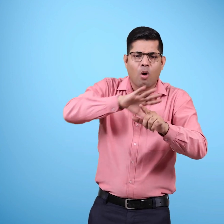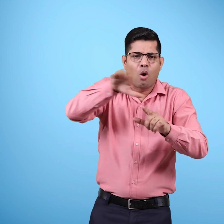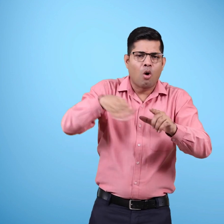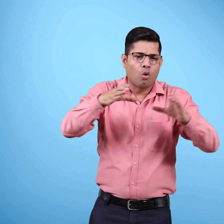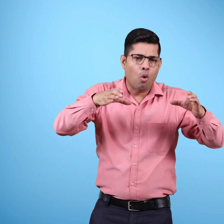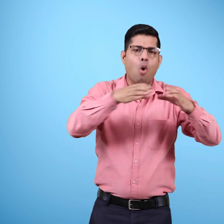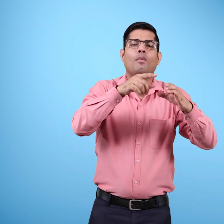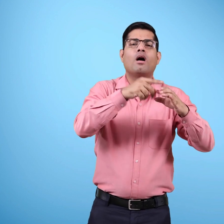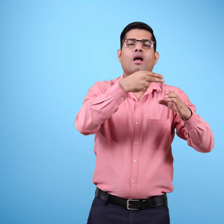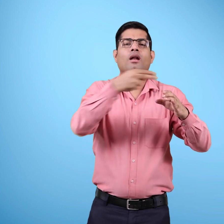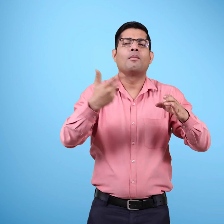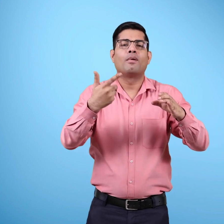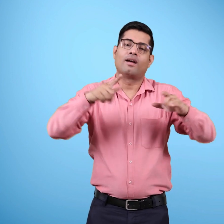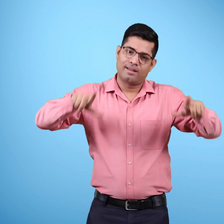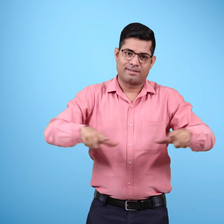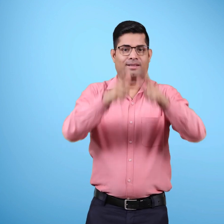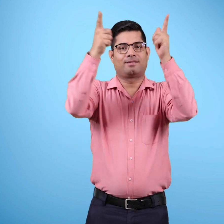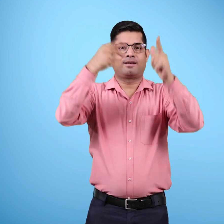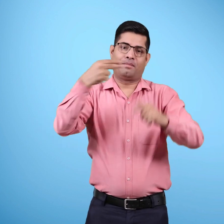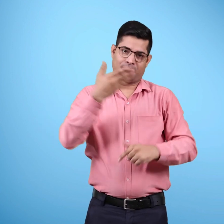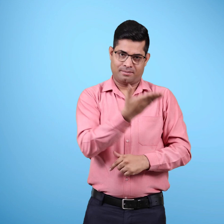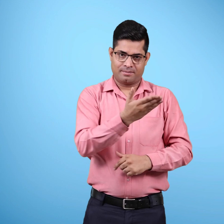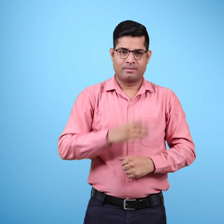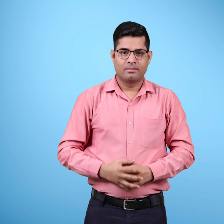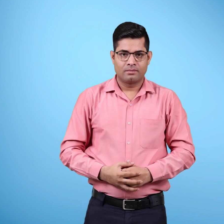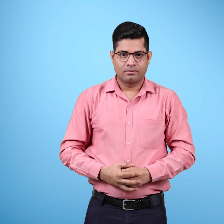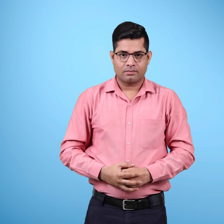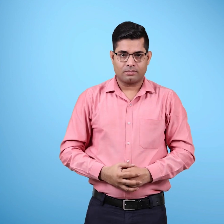Category of plant, tree.